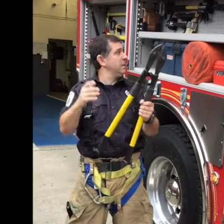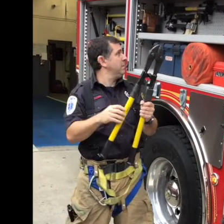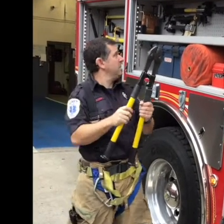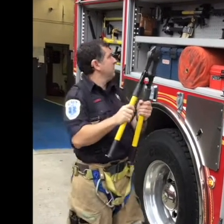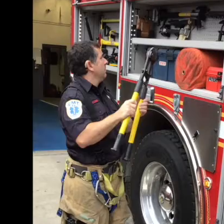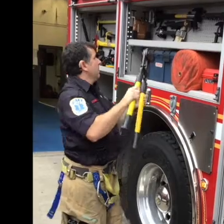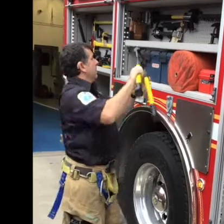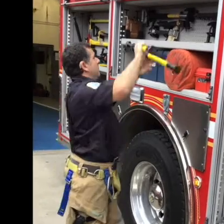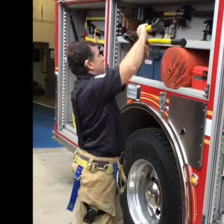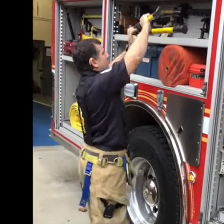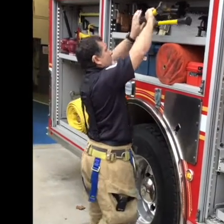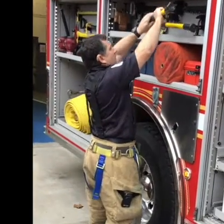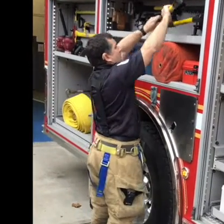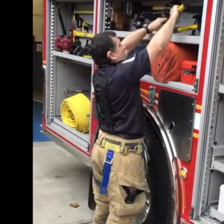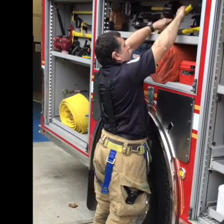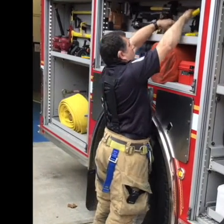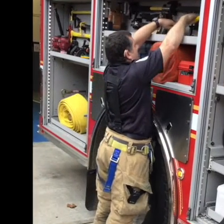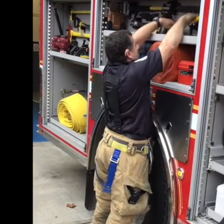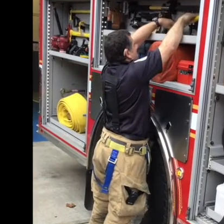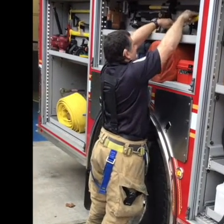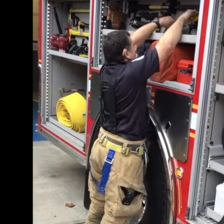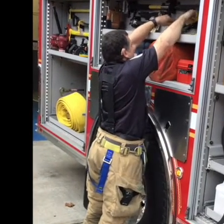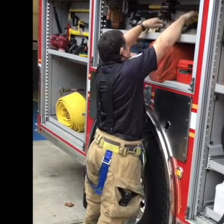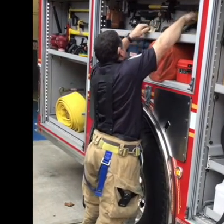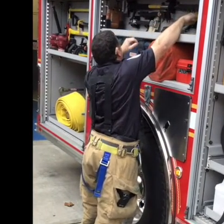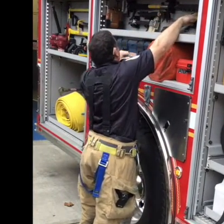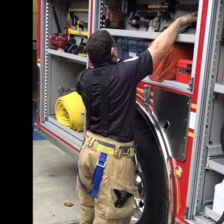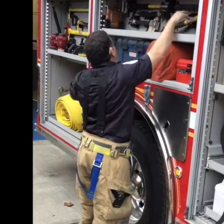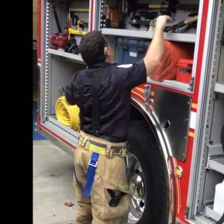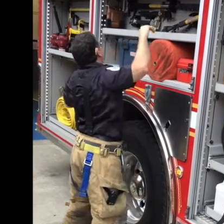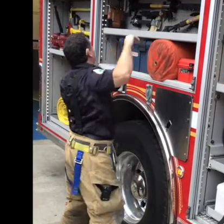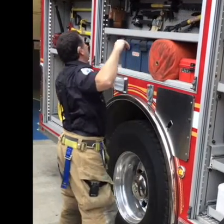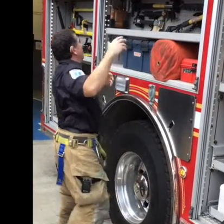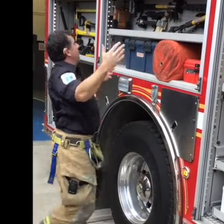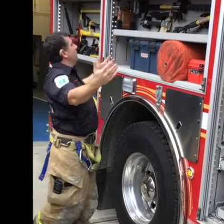So we use these for emergencies if we need to pry something open.